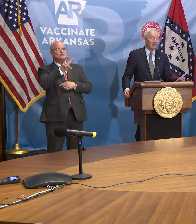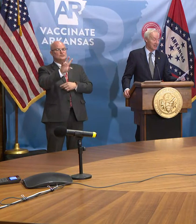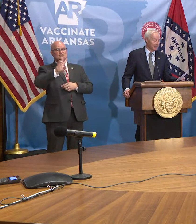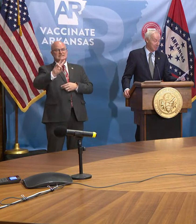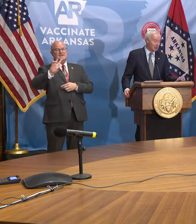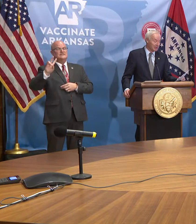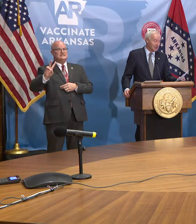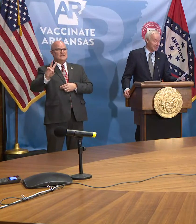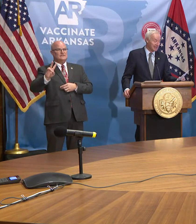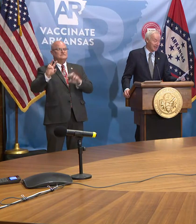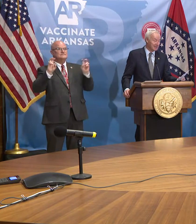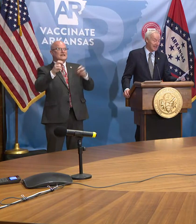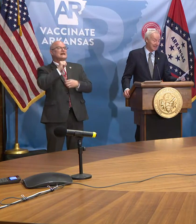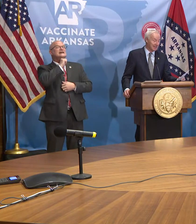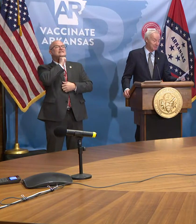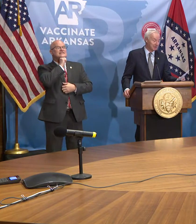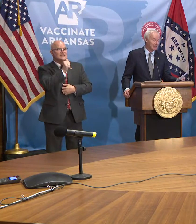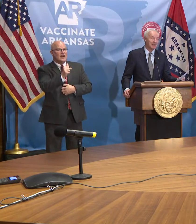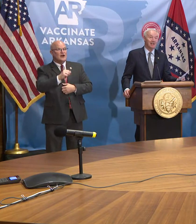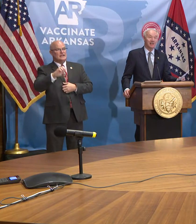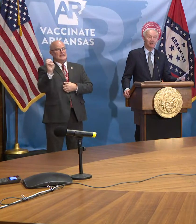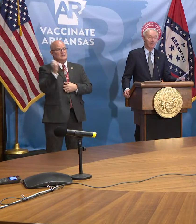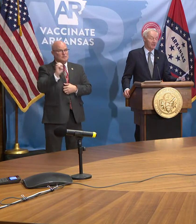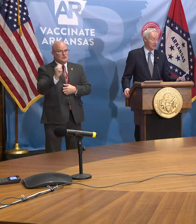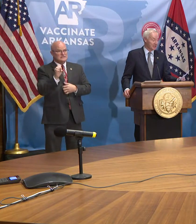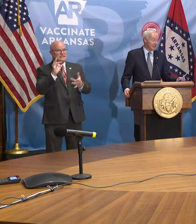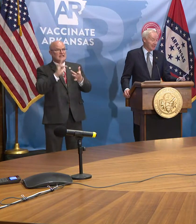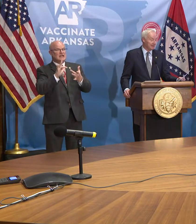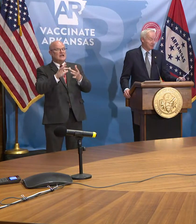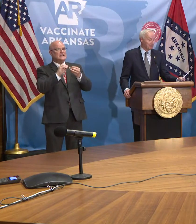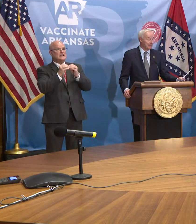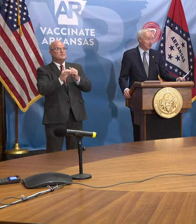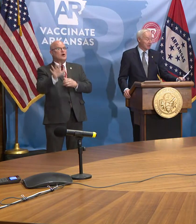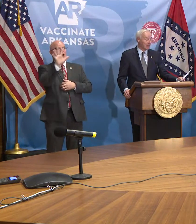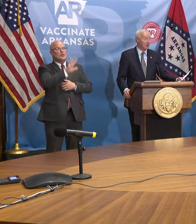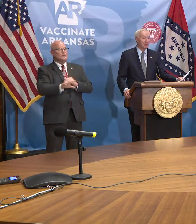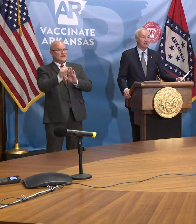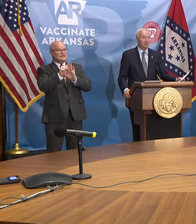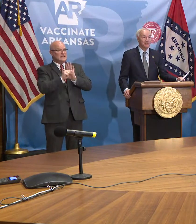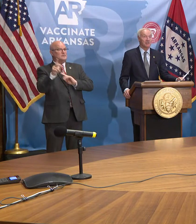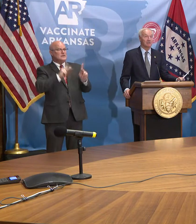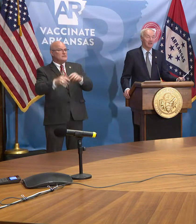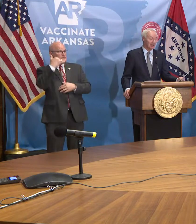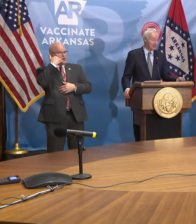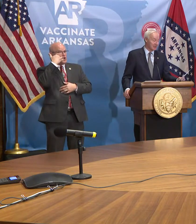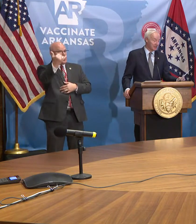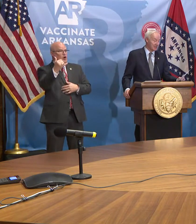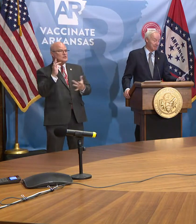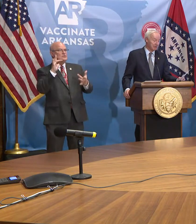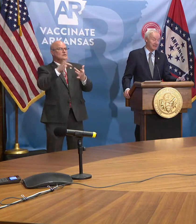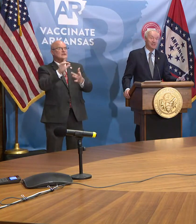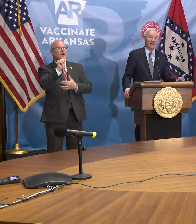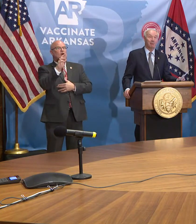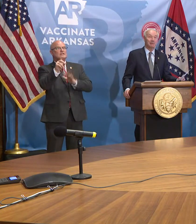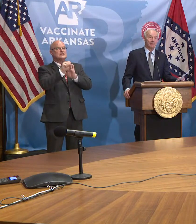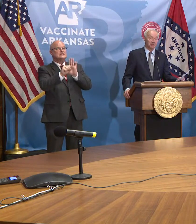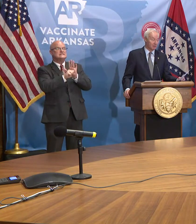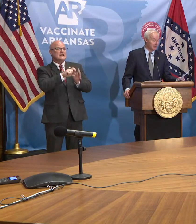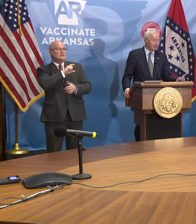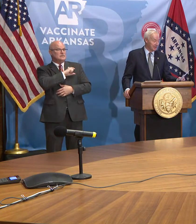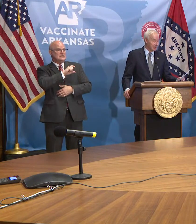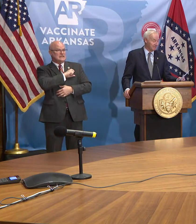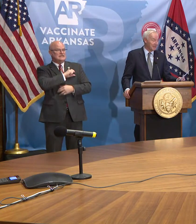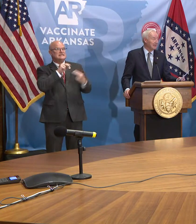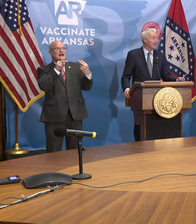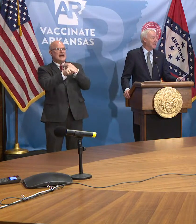a non-emergency contact number across the state for people to call to reach to the Arkansas State Police Highway